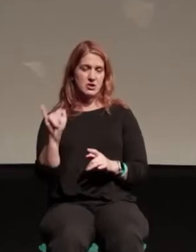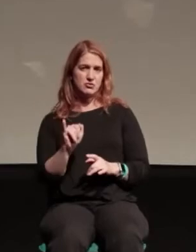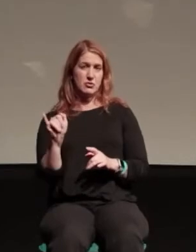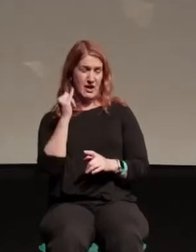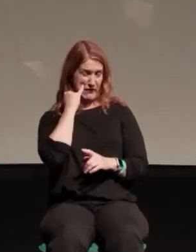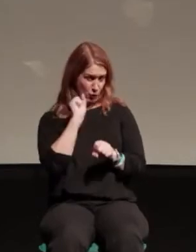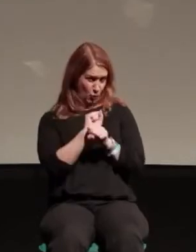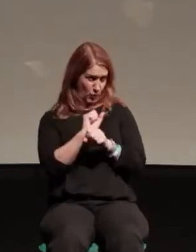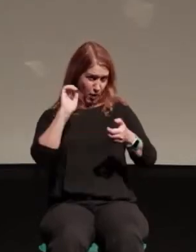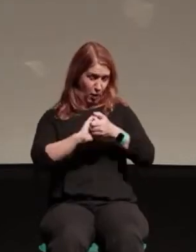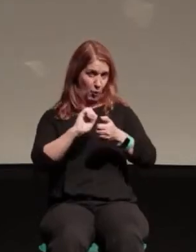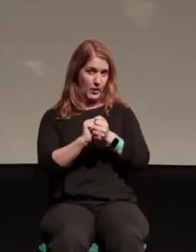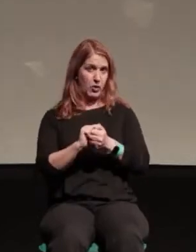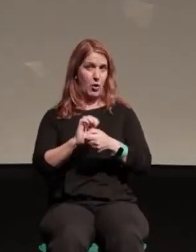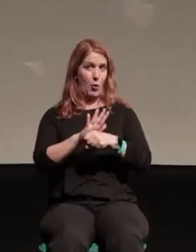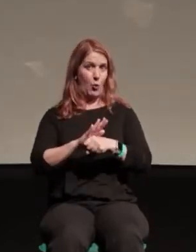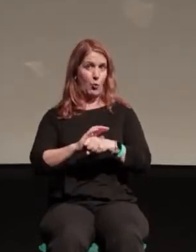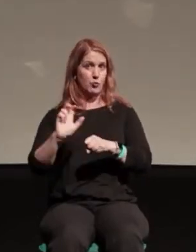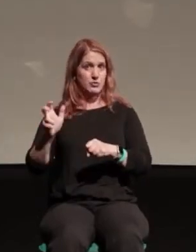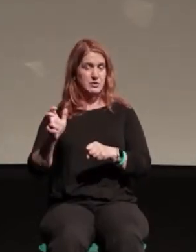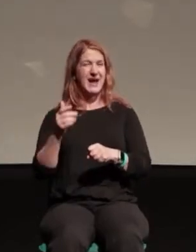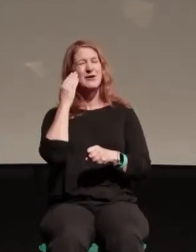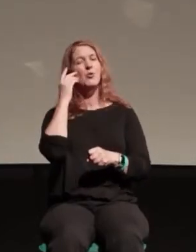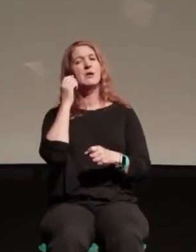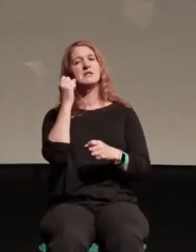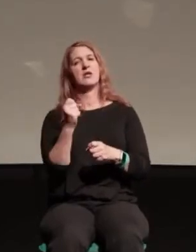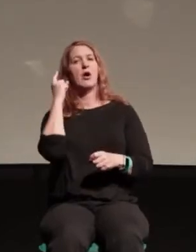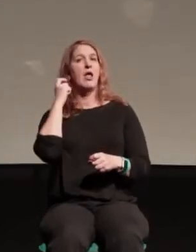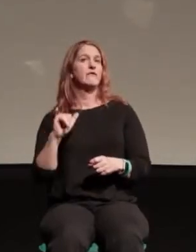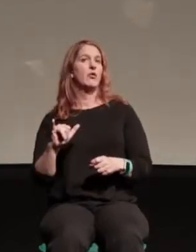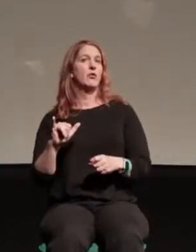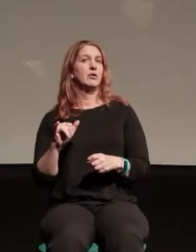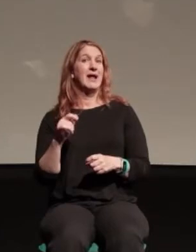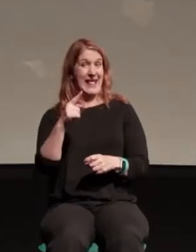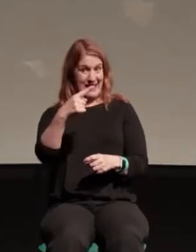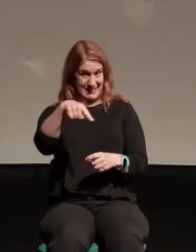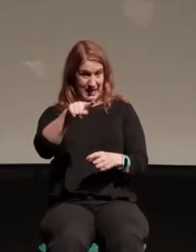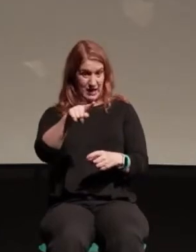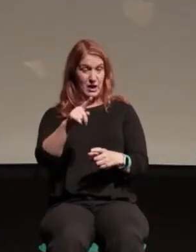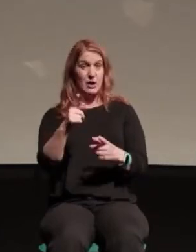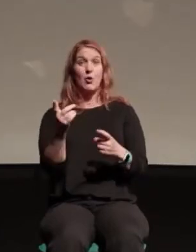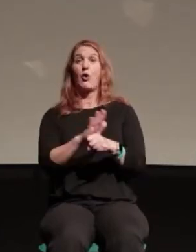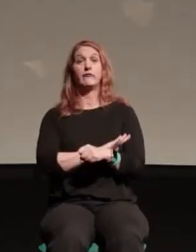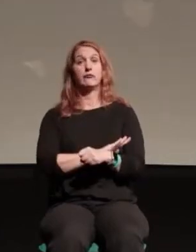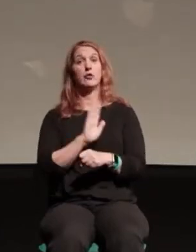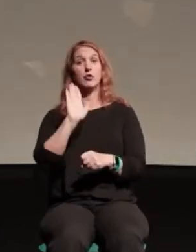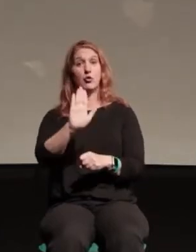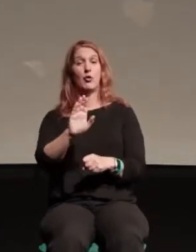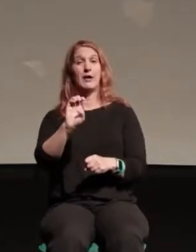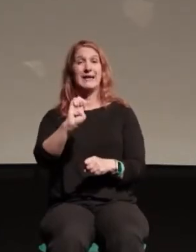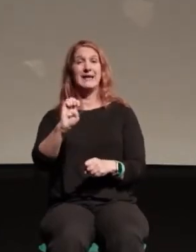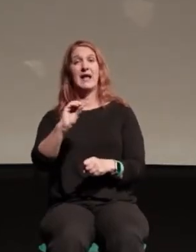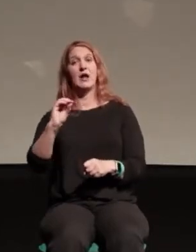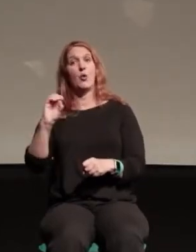station, and I know it works that way in Southern California, they will cover your